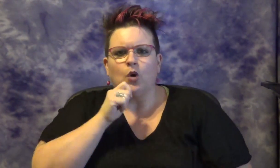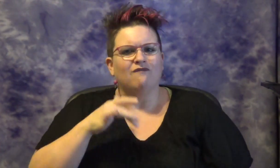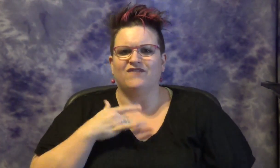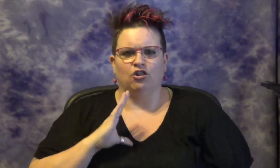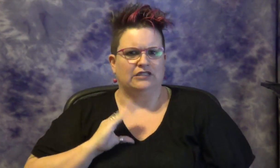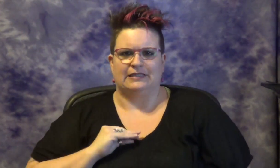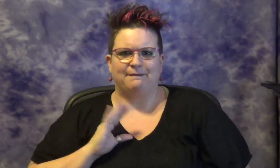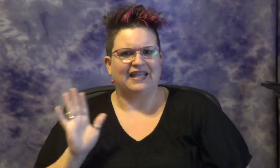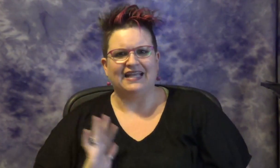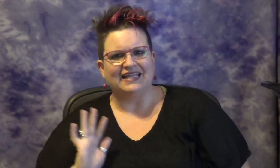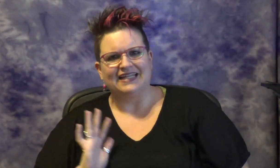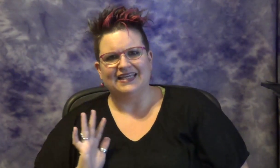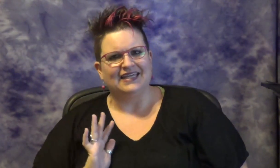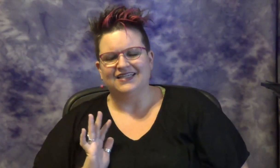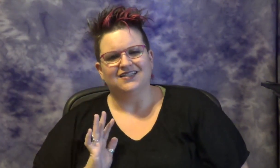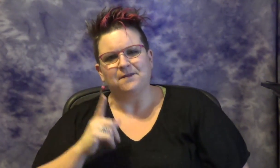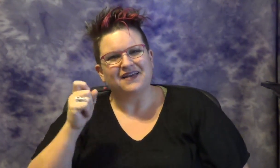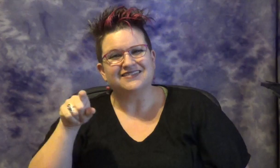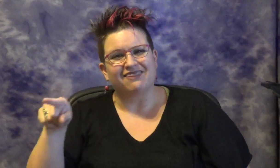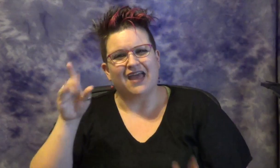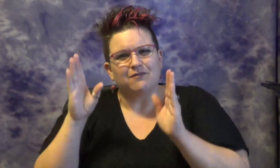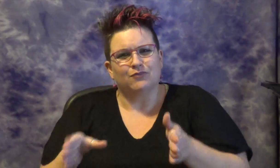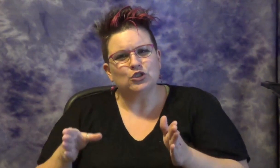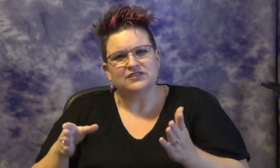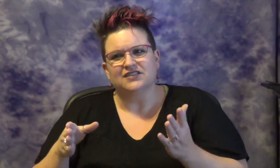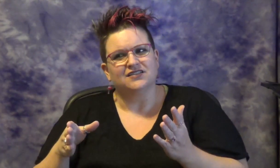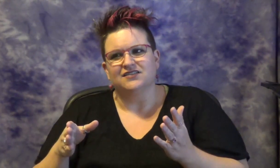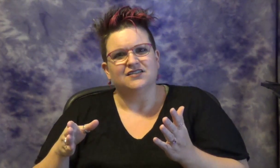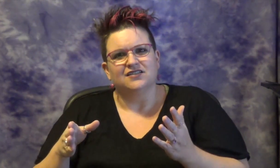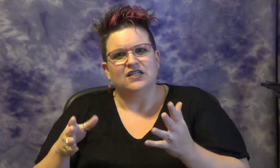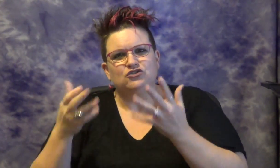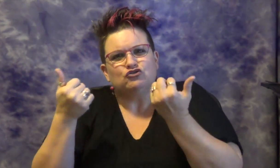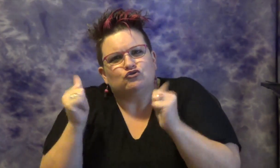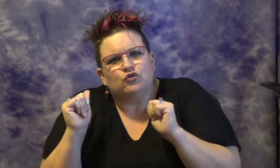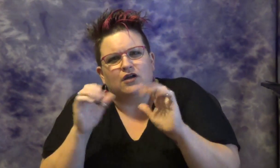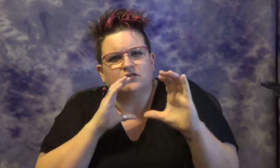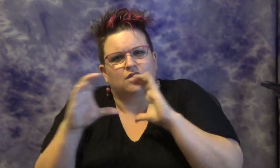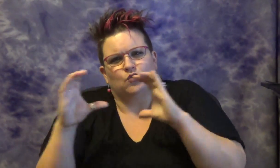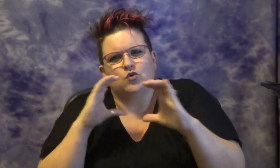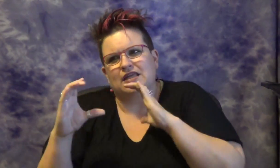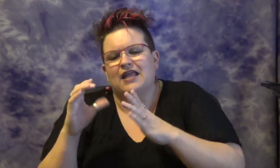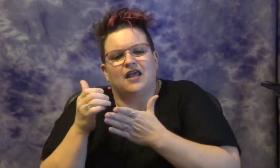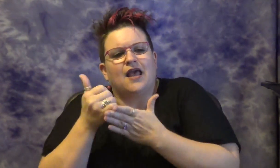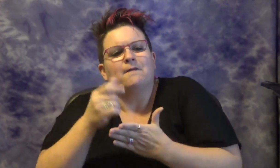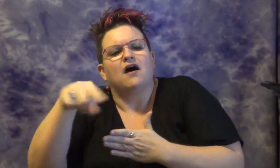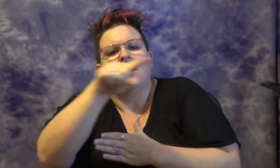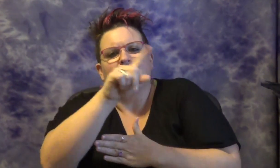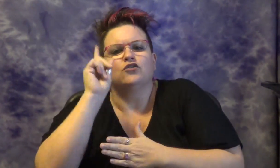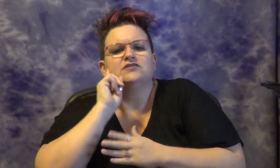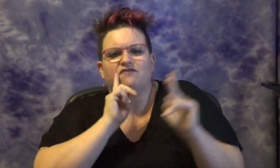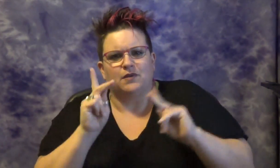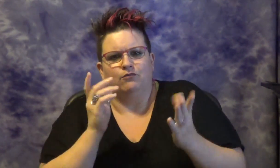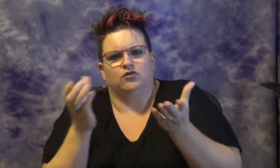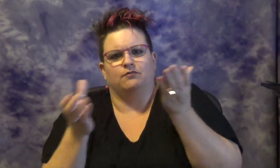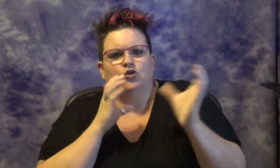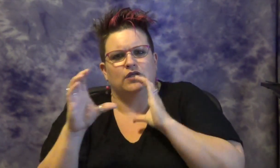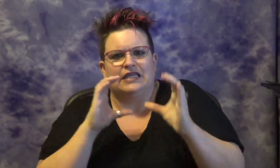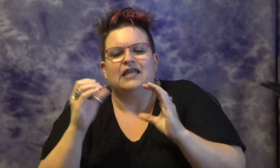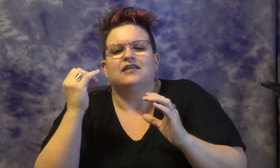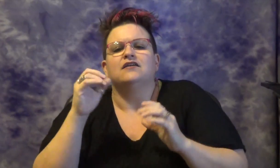deaf person. Don't feel intimidated by their presence. That person is trying to communicate and help deaf